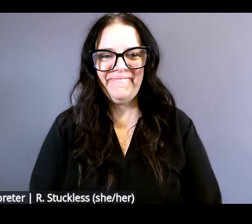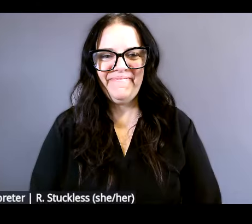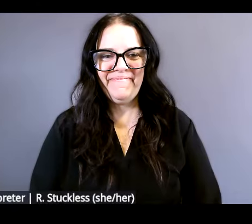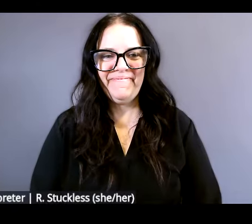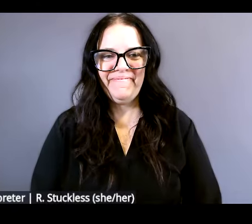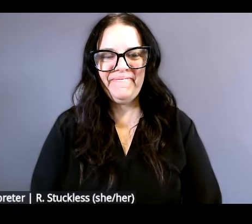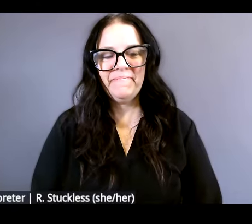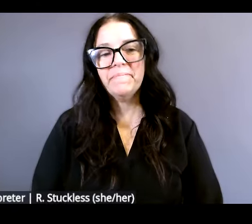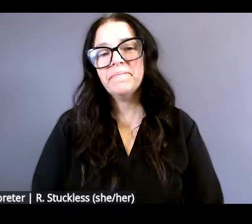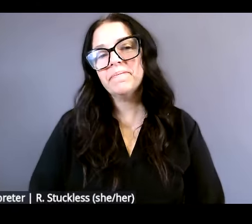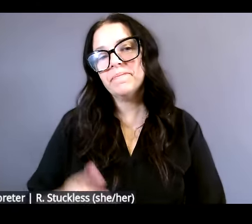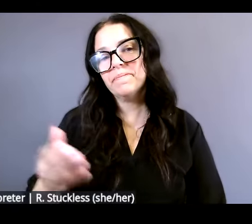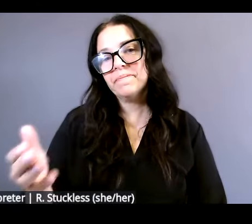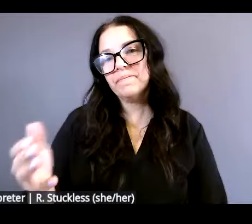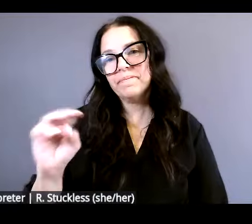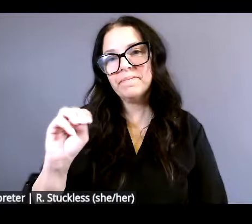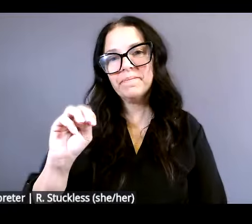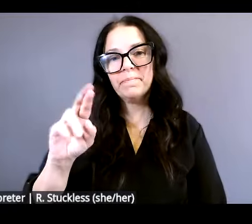Mr. Doster.